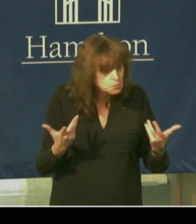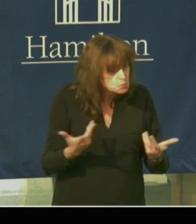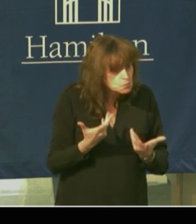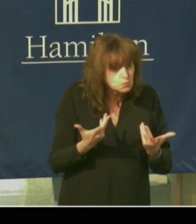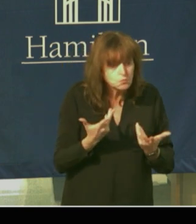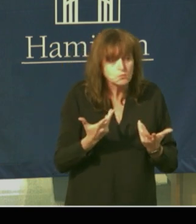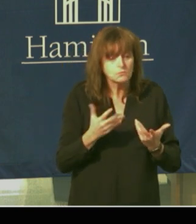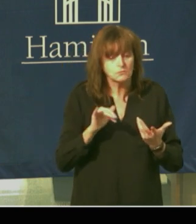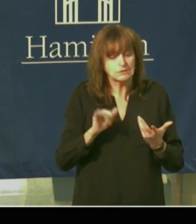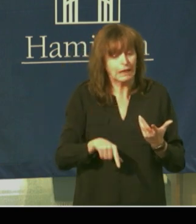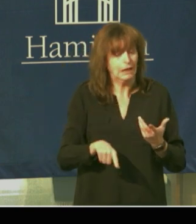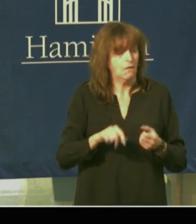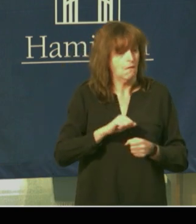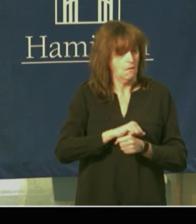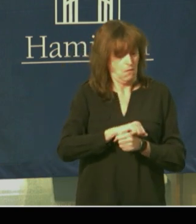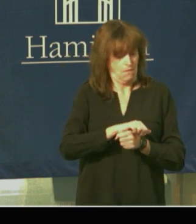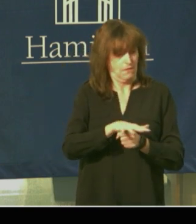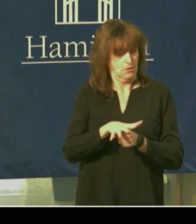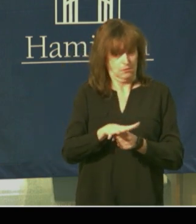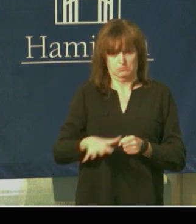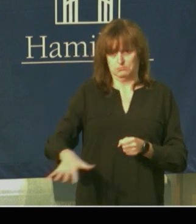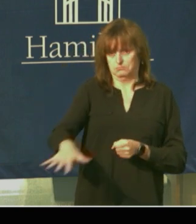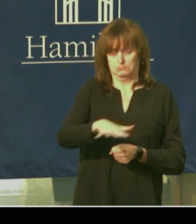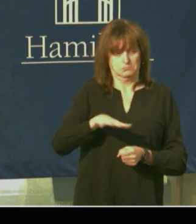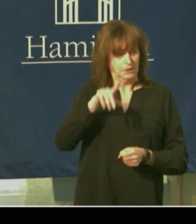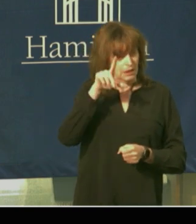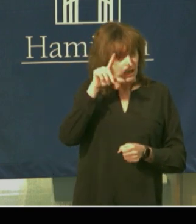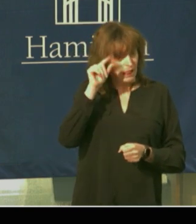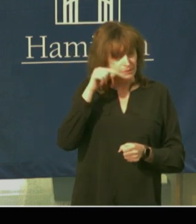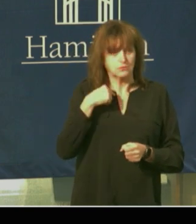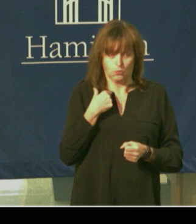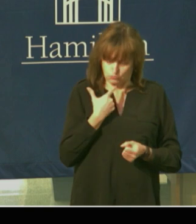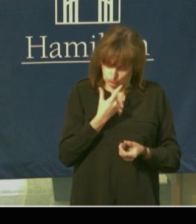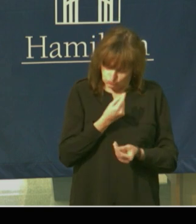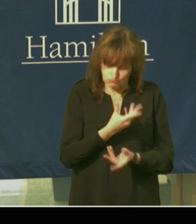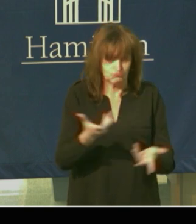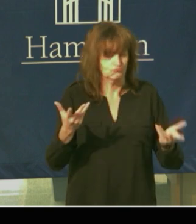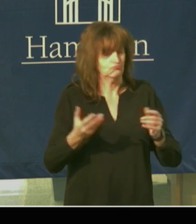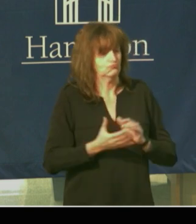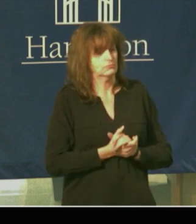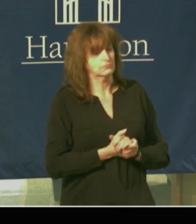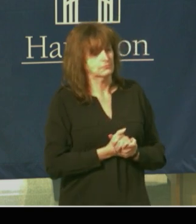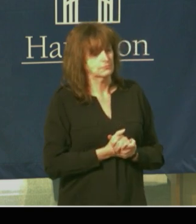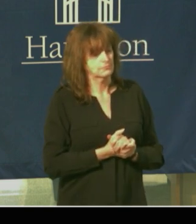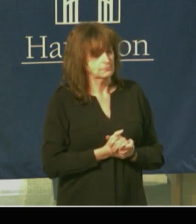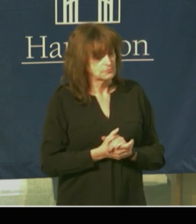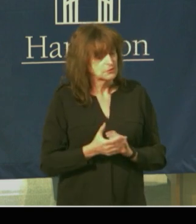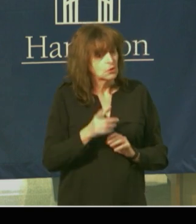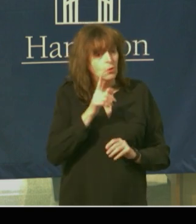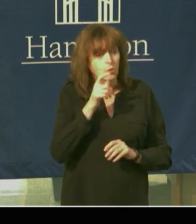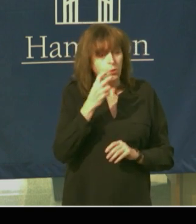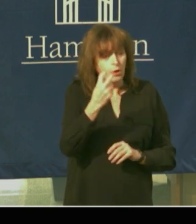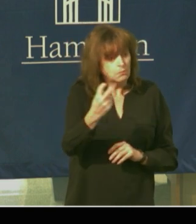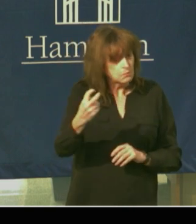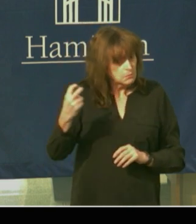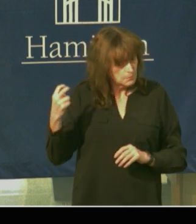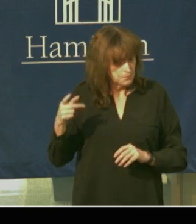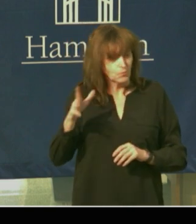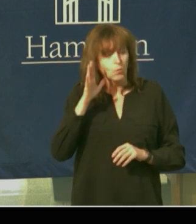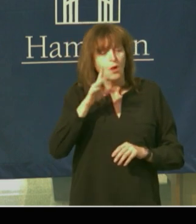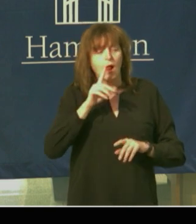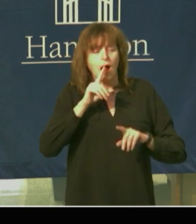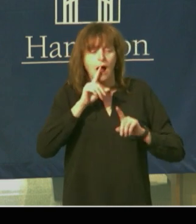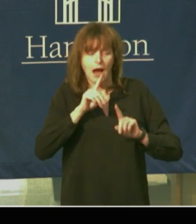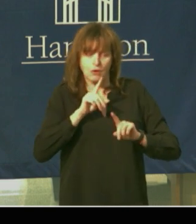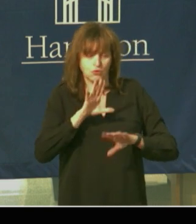our community. We have a panel assembled that will spend the next hour answering as many questions as they can.